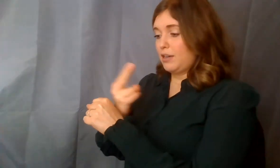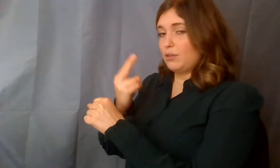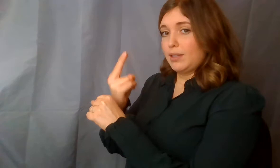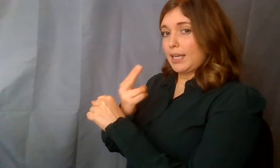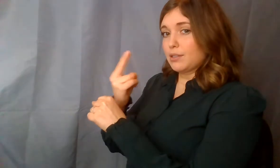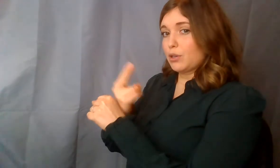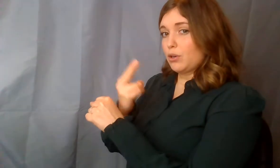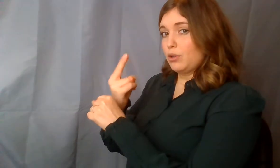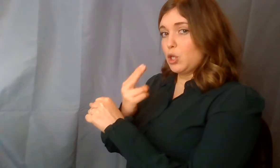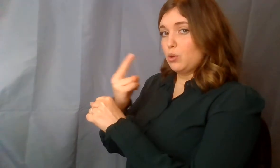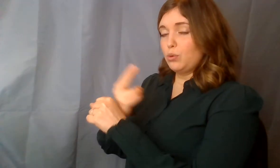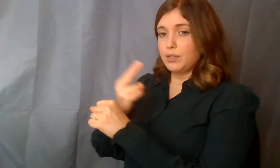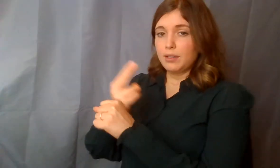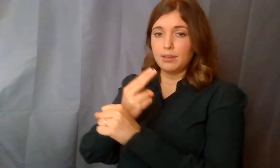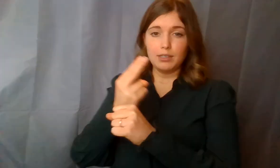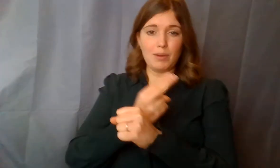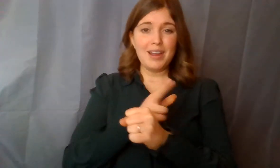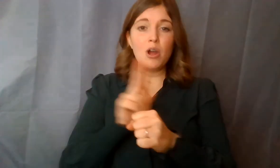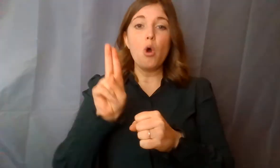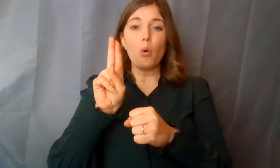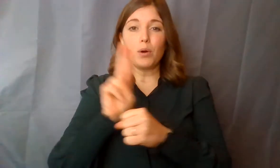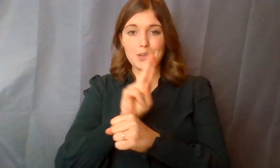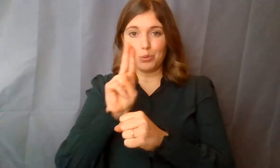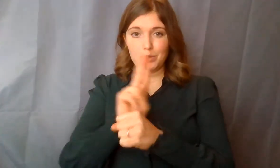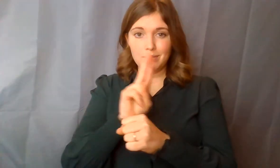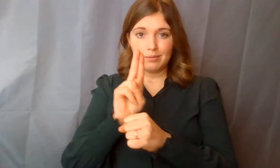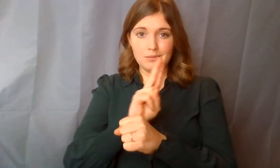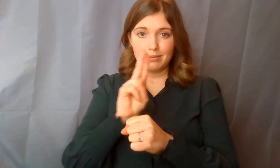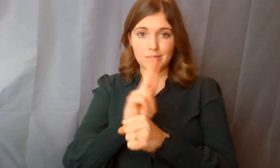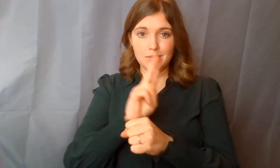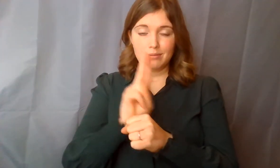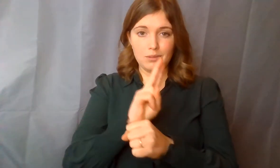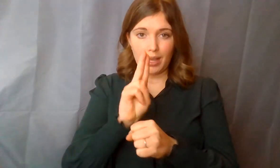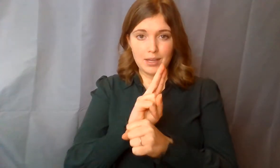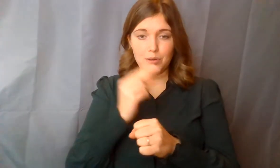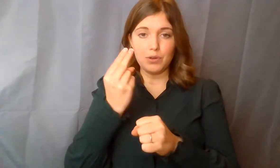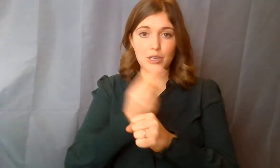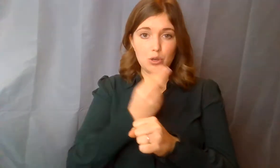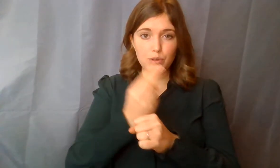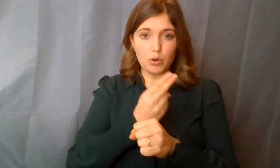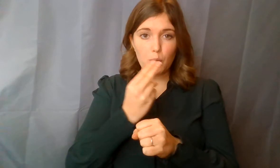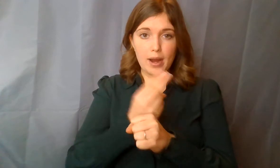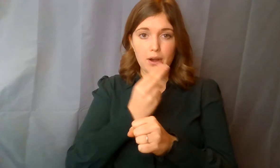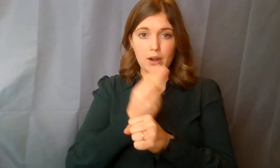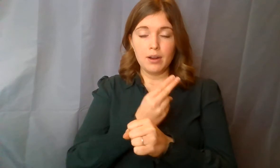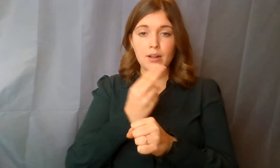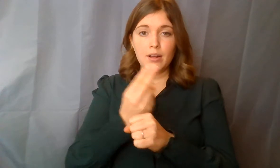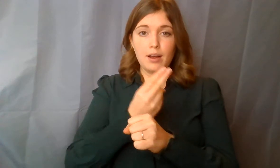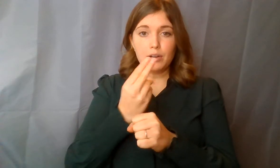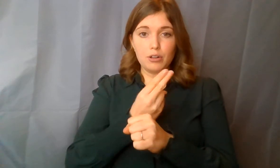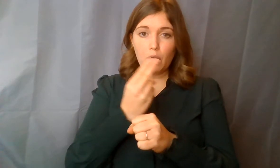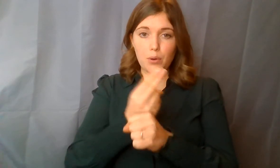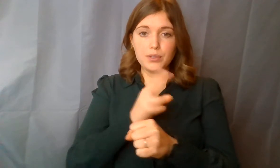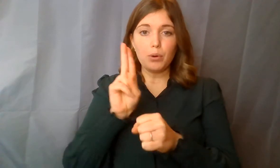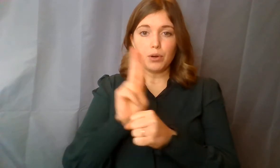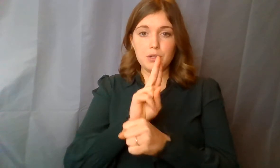kind of doing like a circle, use this way, or use. Okay, so you can use or wear your clothes, or